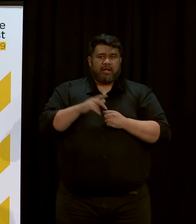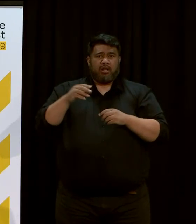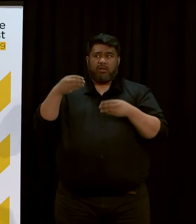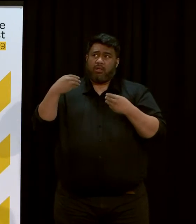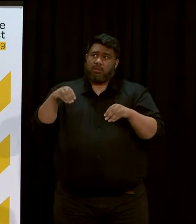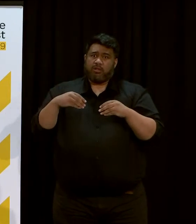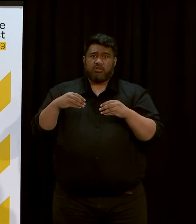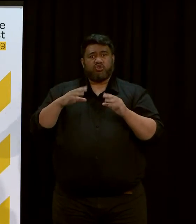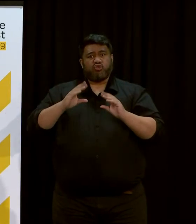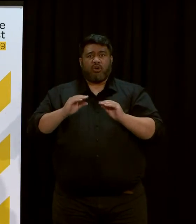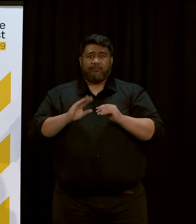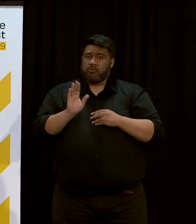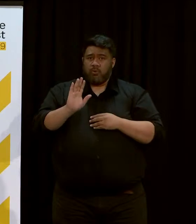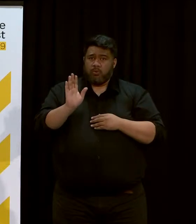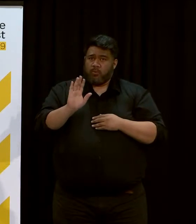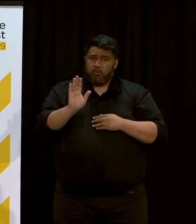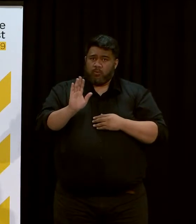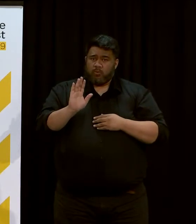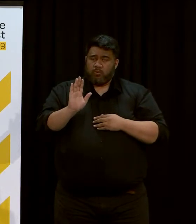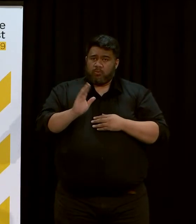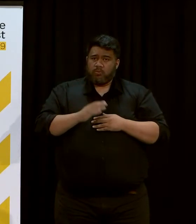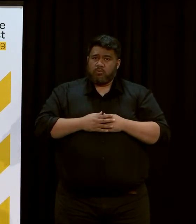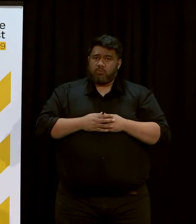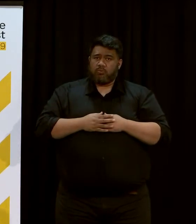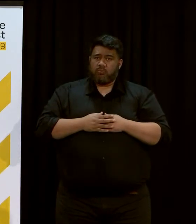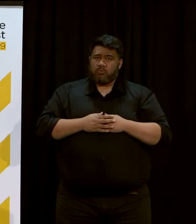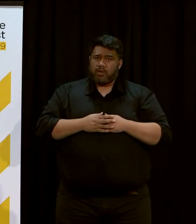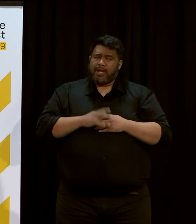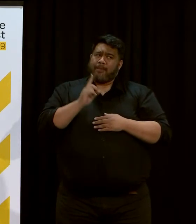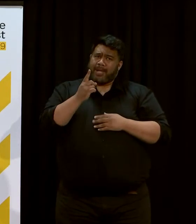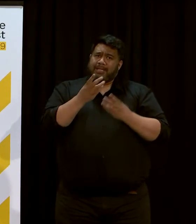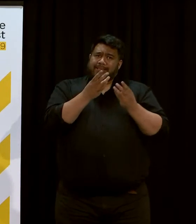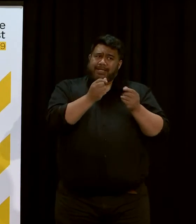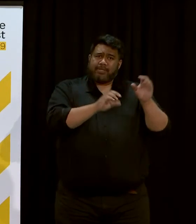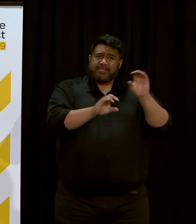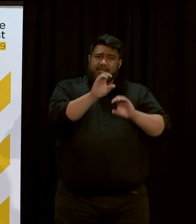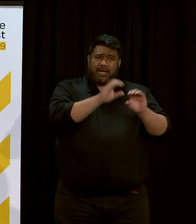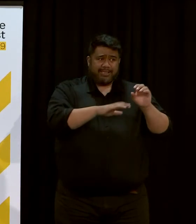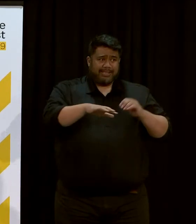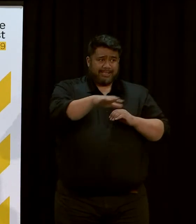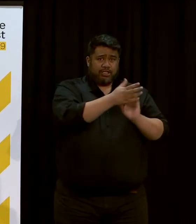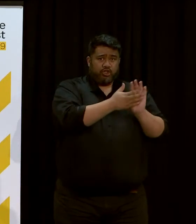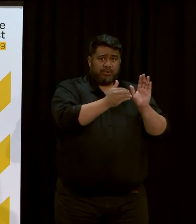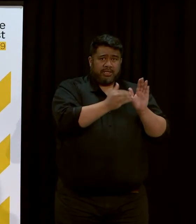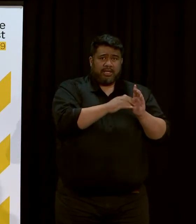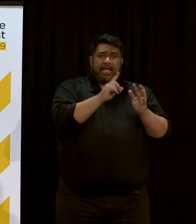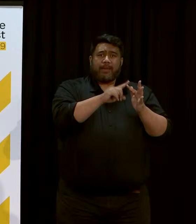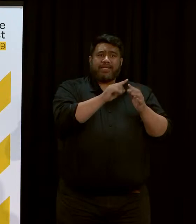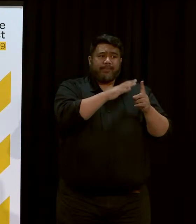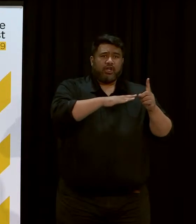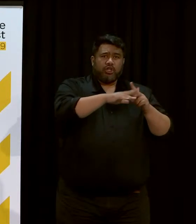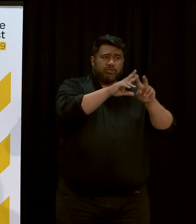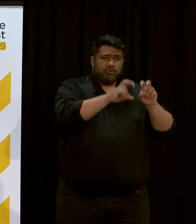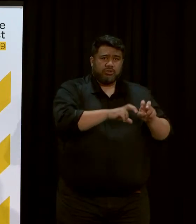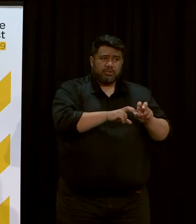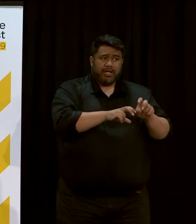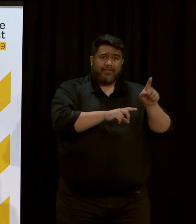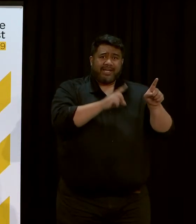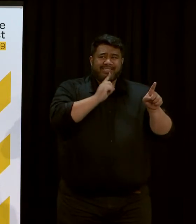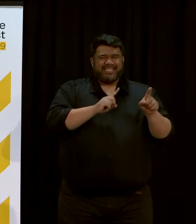rules. Despite that, a number of respected scientists and epidemiologists have suggested a return to level 4